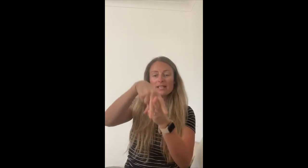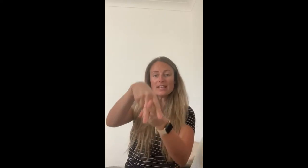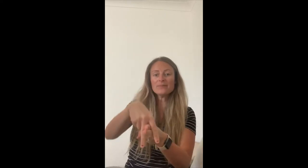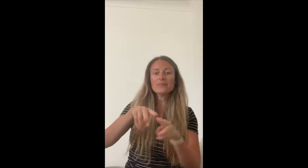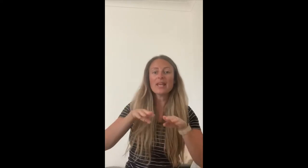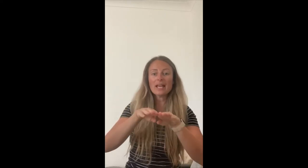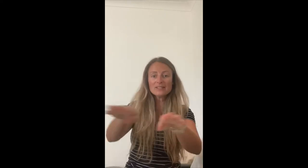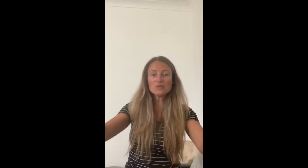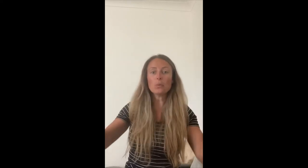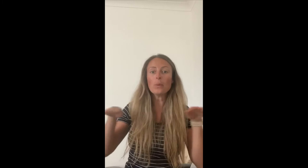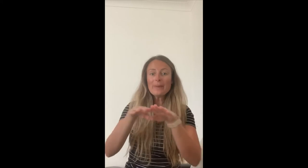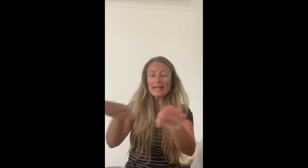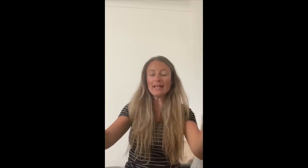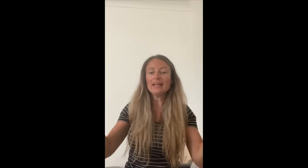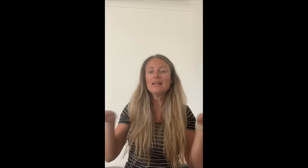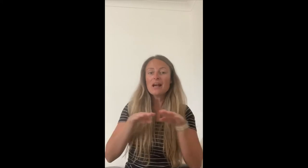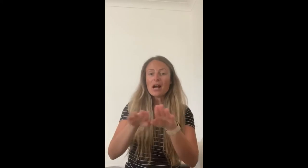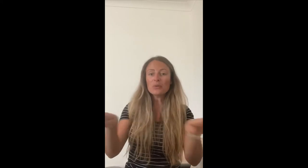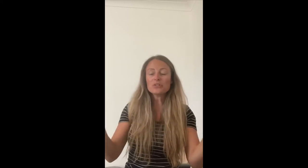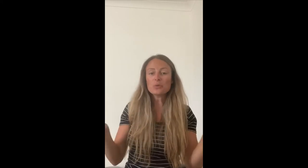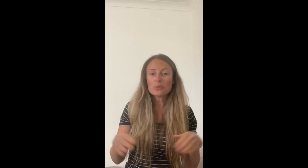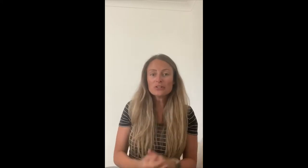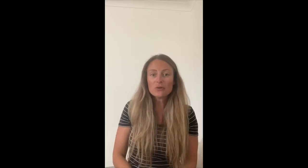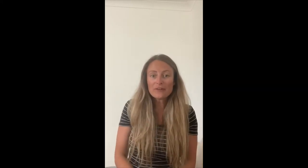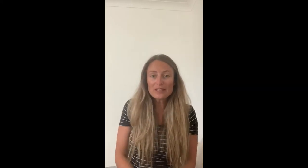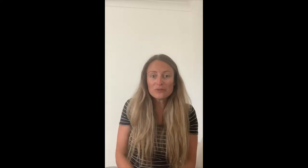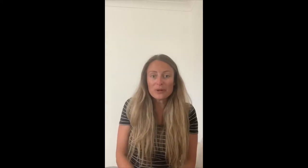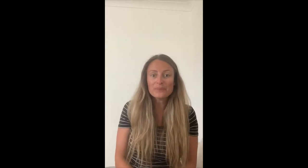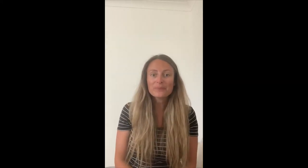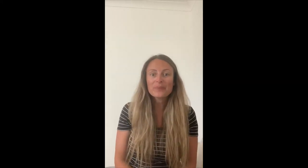riding, and swimming. I wonder what one's your favourite.